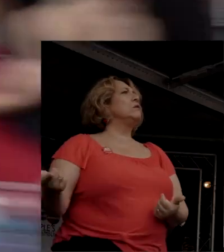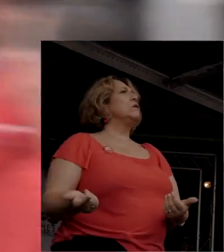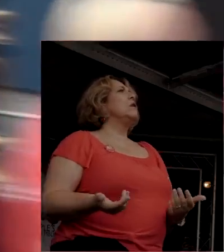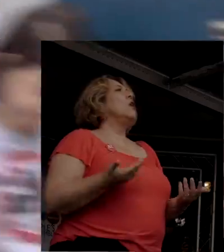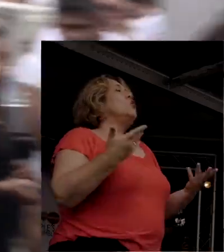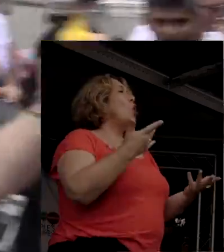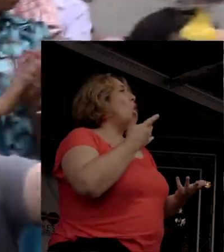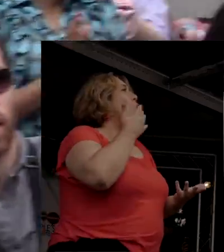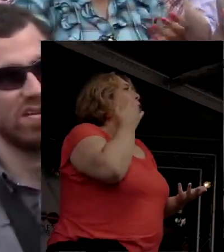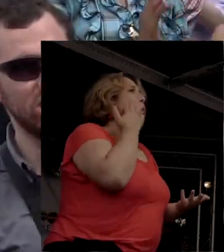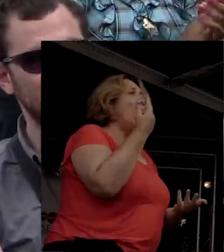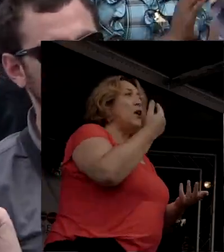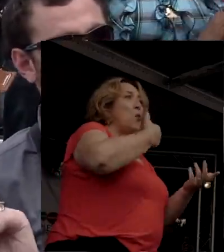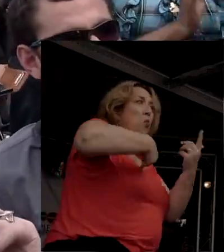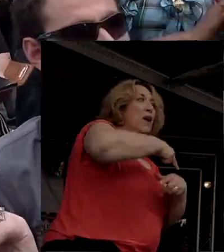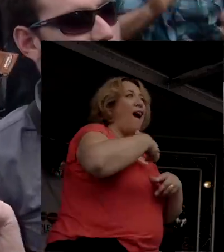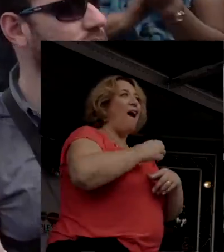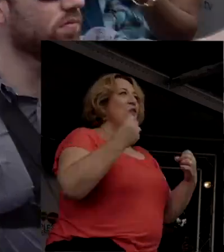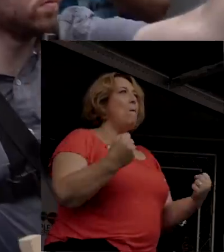So when we come to power,